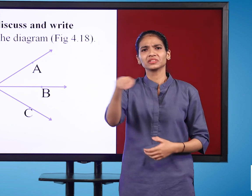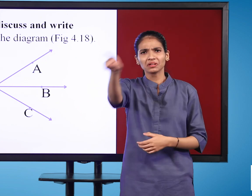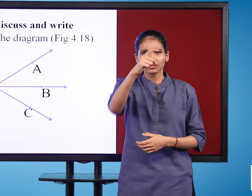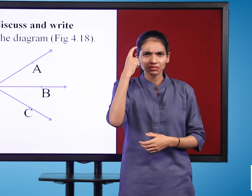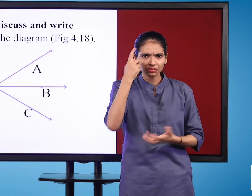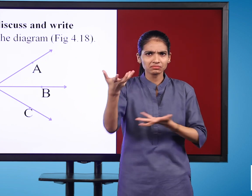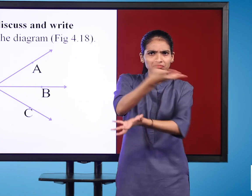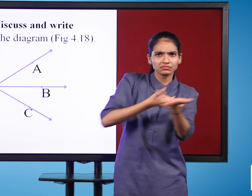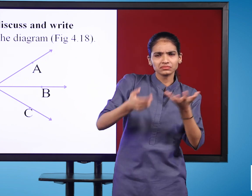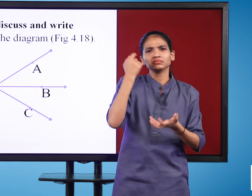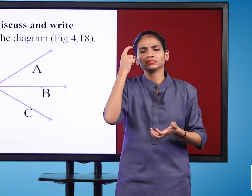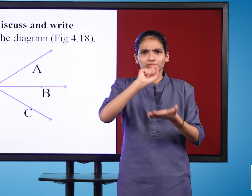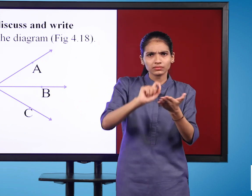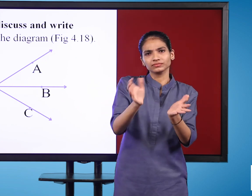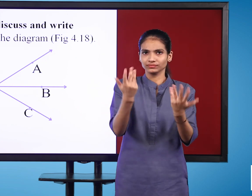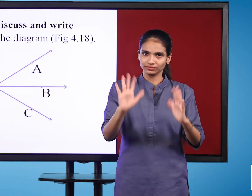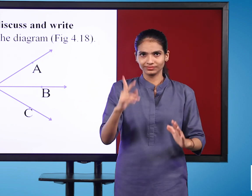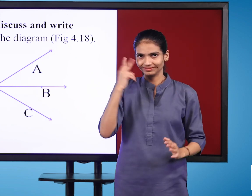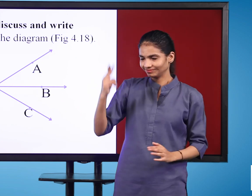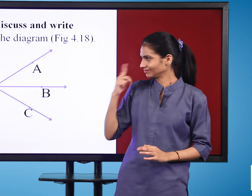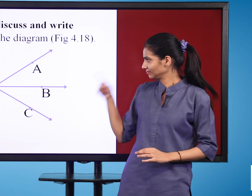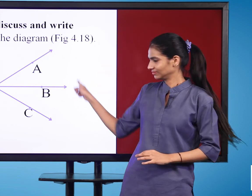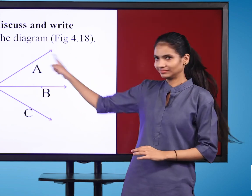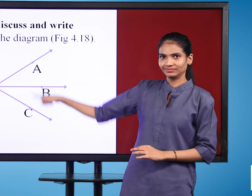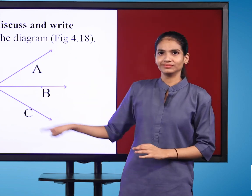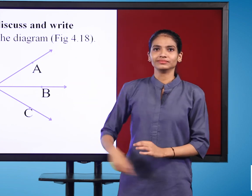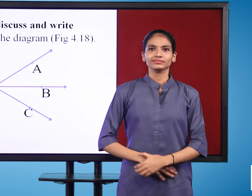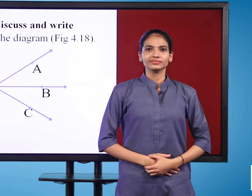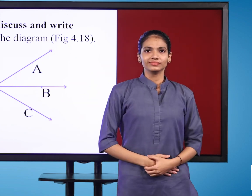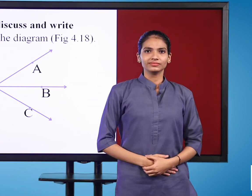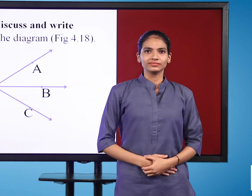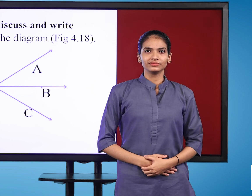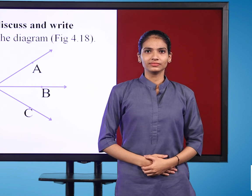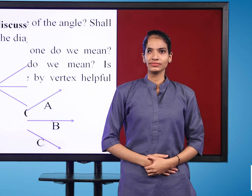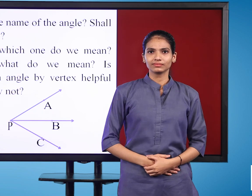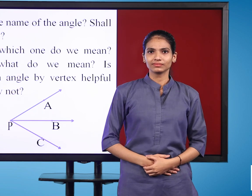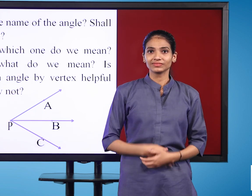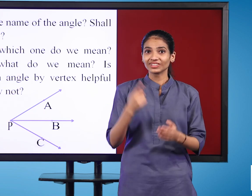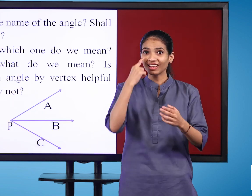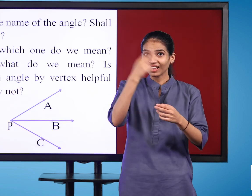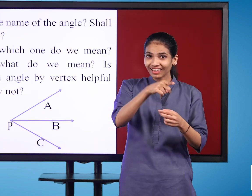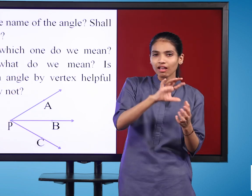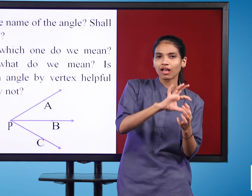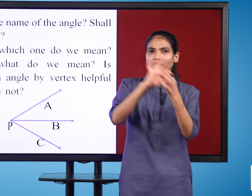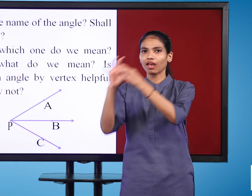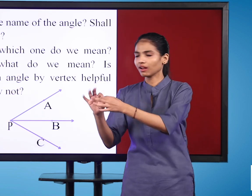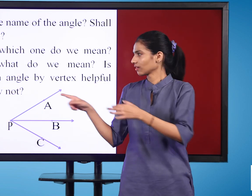Think, discuss and write. Look at the diagram, figure 4.18. What is the name of the